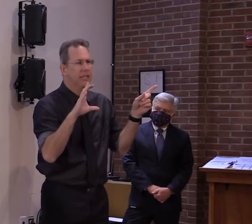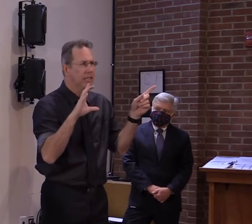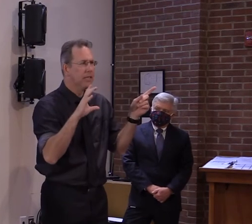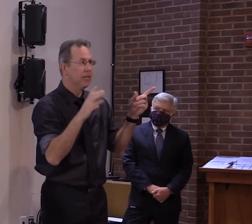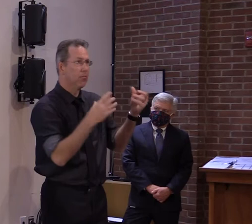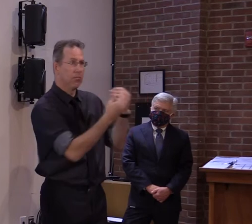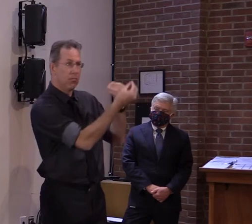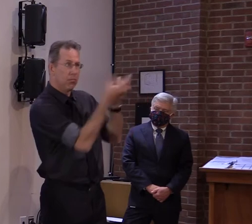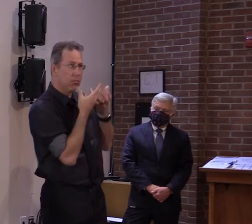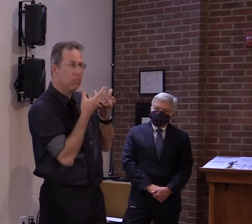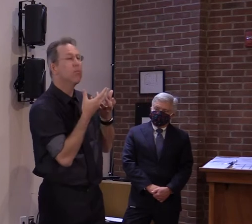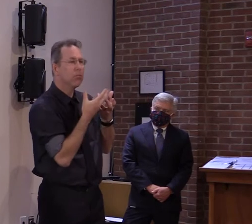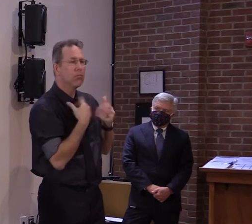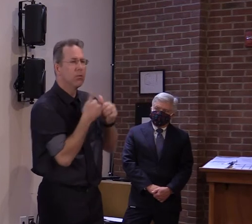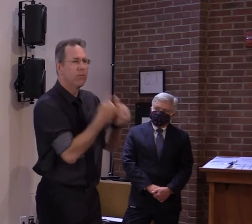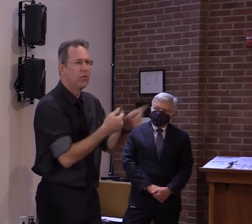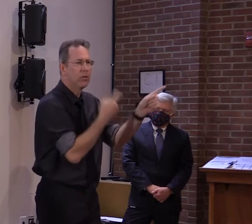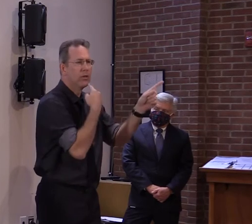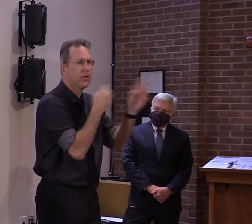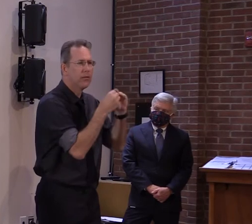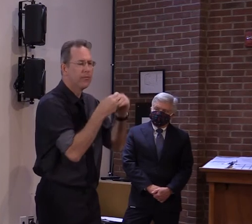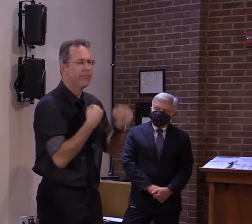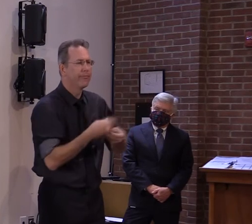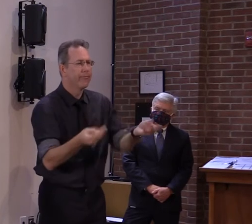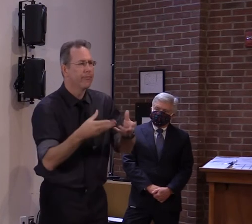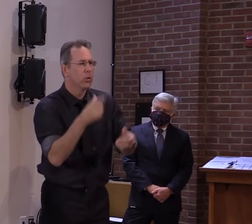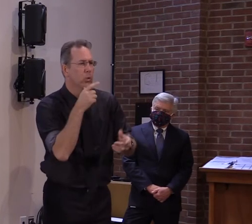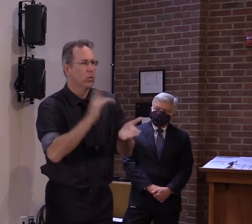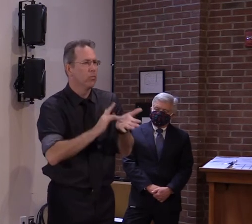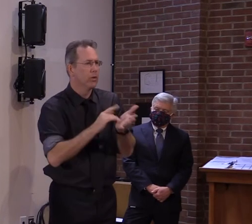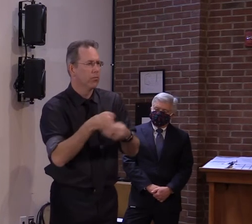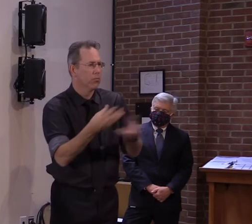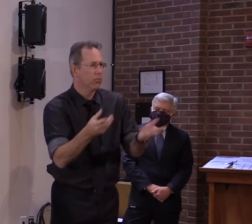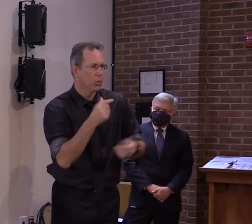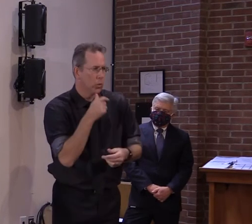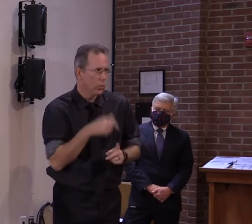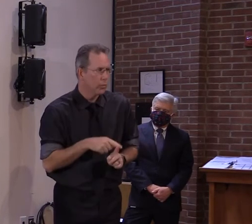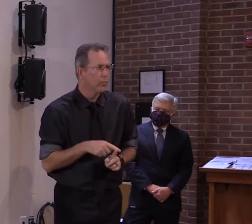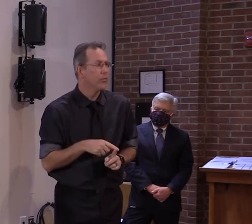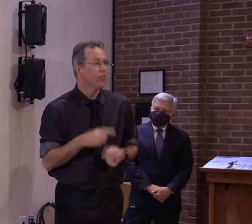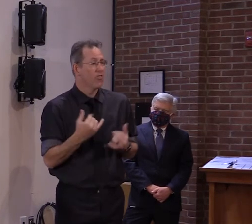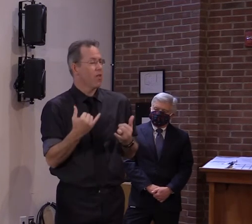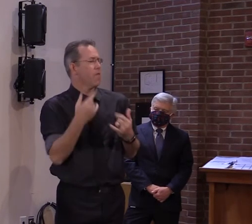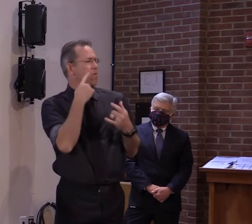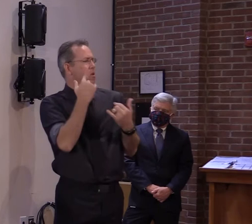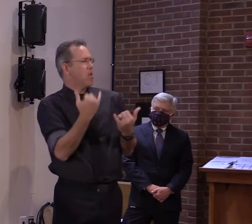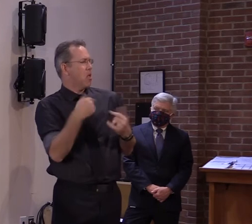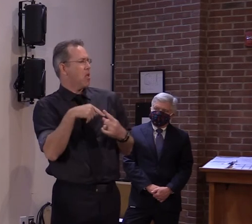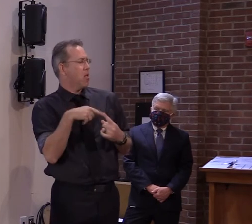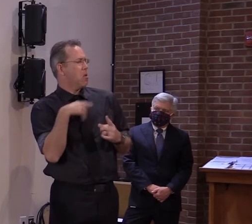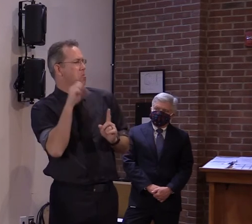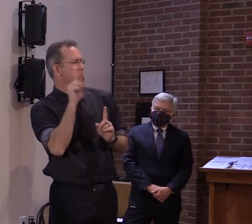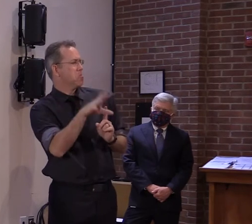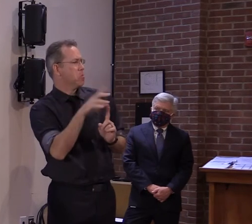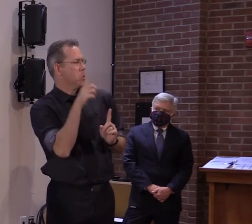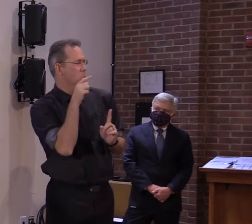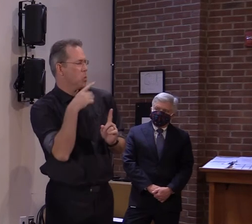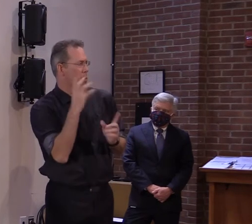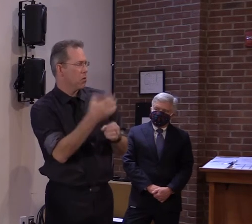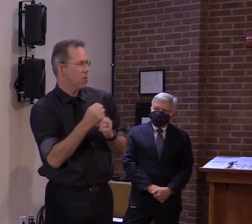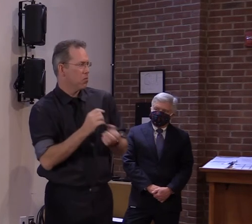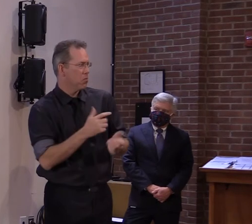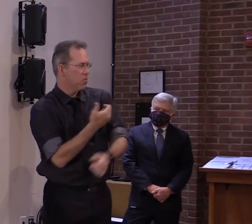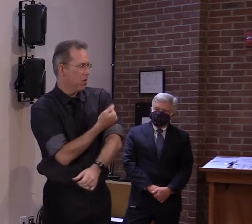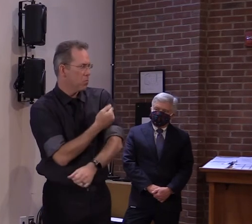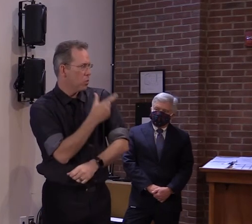now, but I'm just saying it could be subject to change when ACIP provides its recommendations to the CDC. Plus, we have our